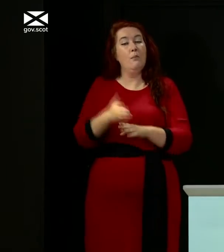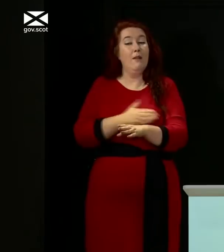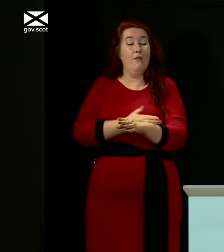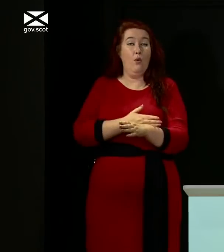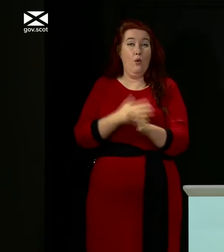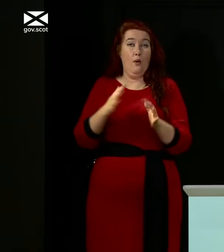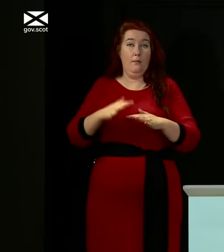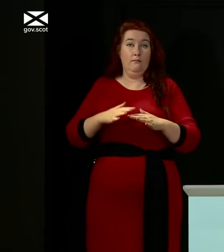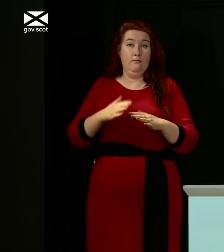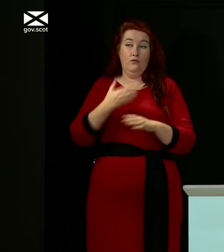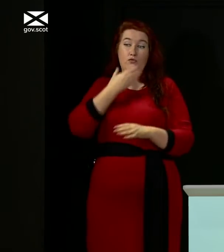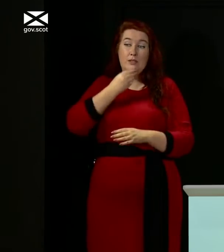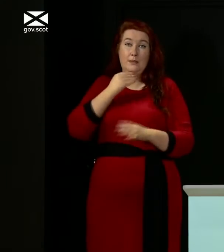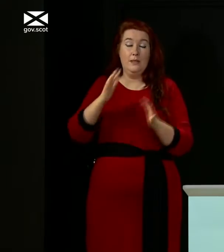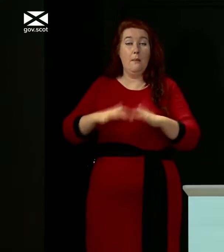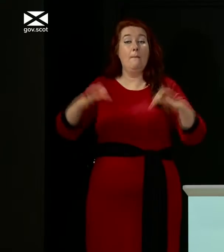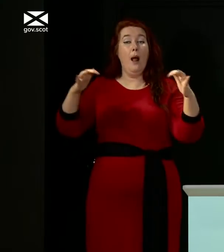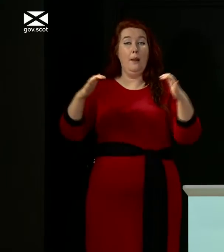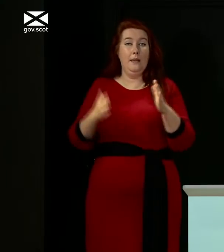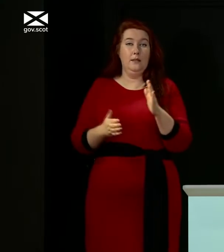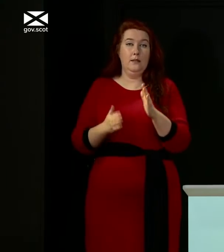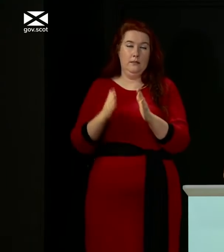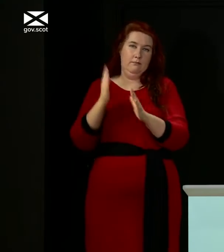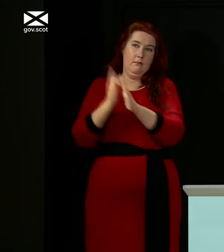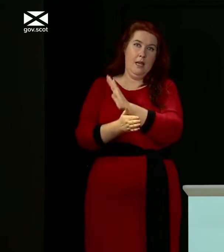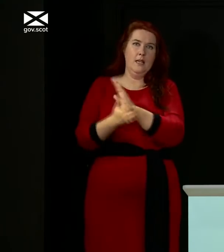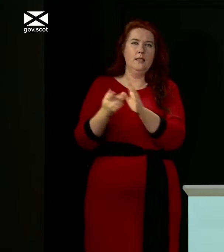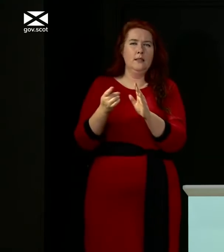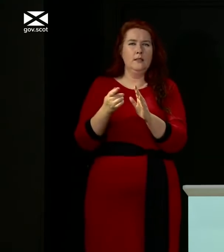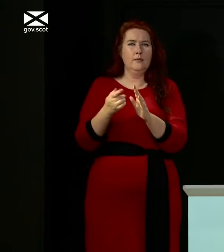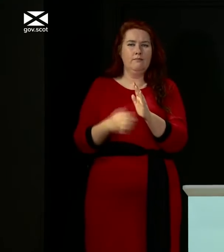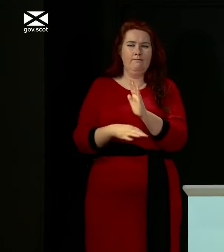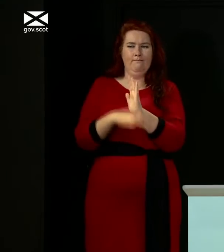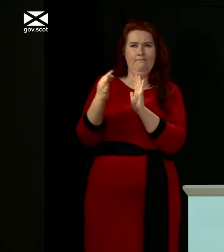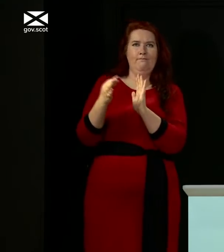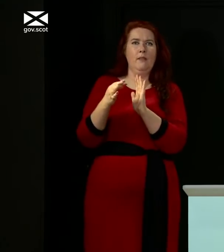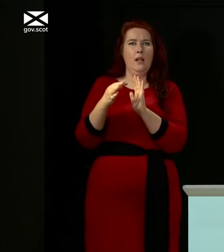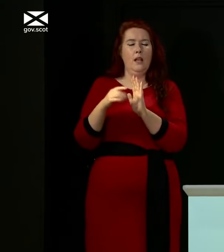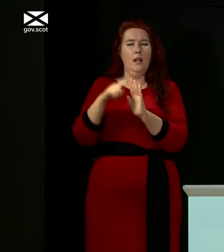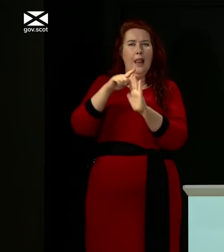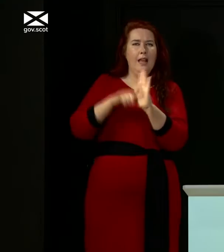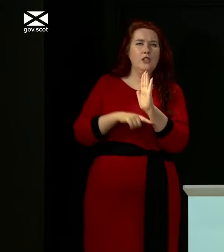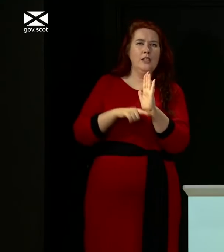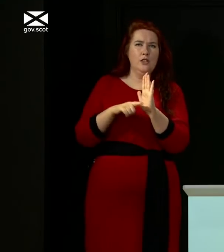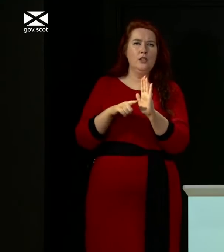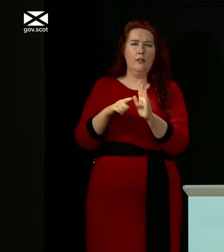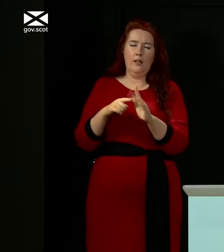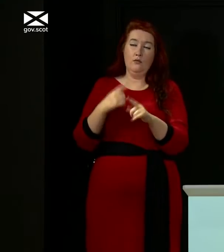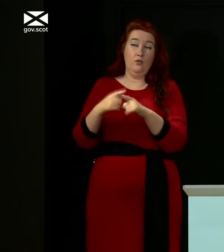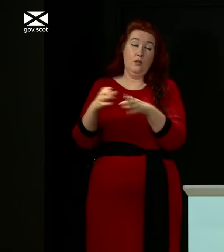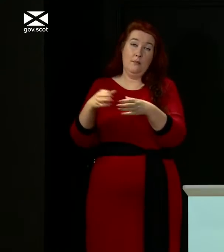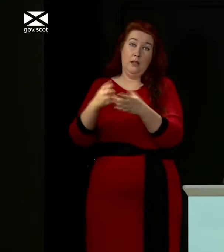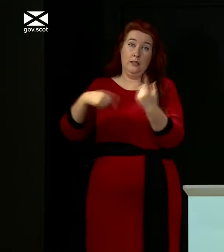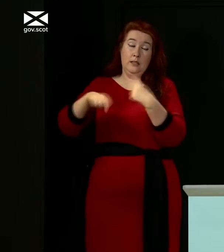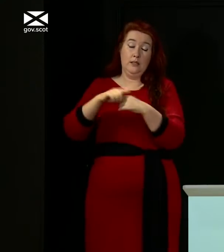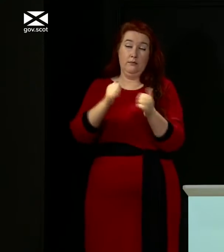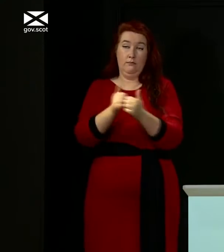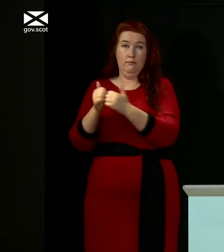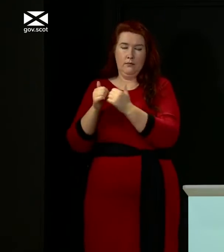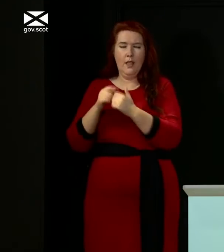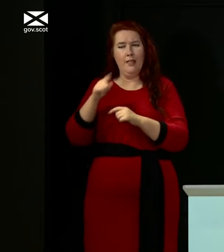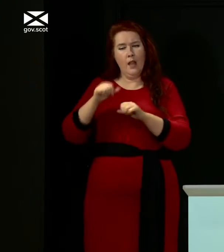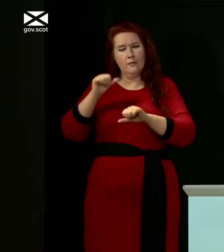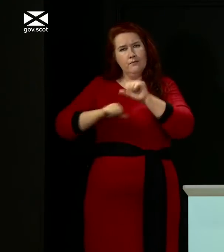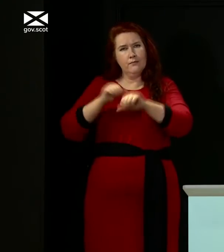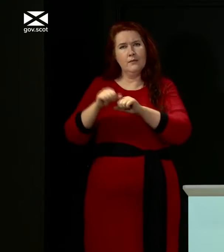Christmas passed contingency legislation on a very much a cross-party basis that sets out the different steps that could be